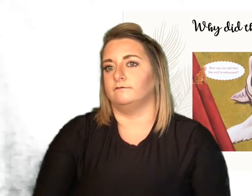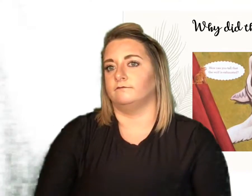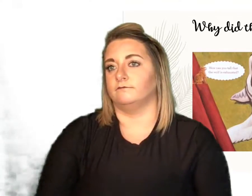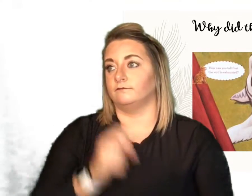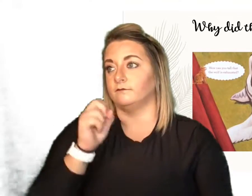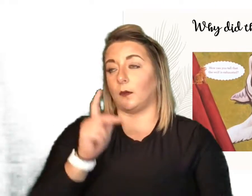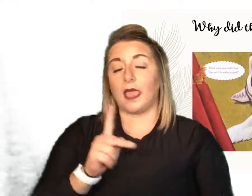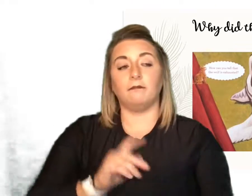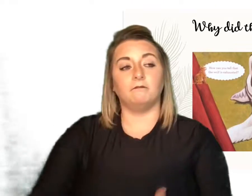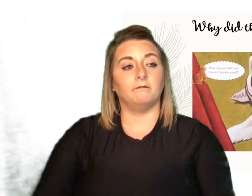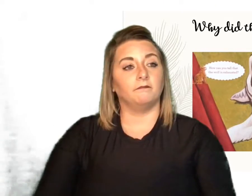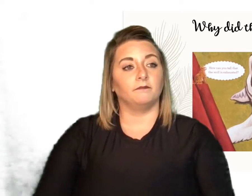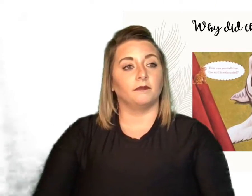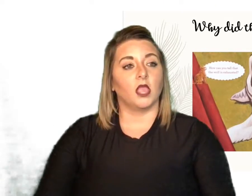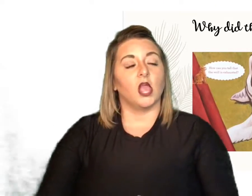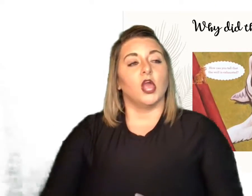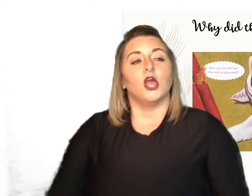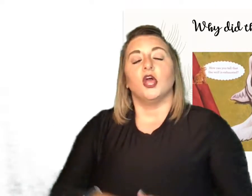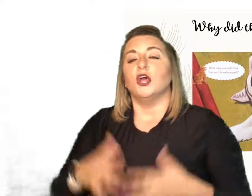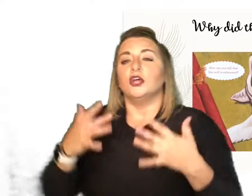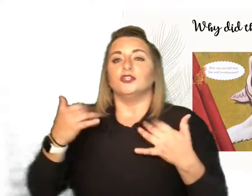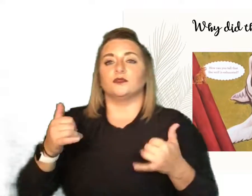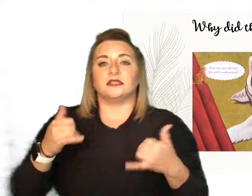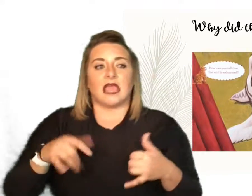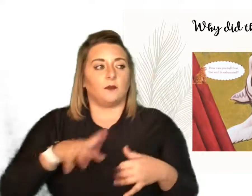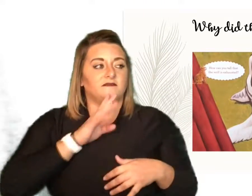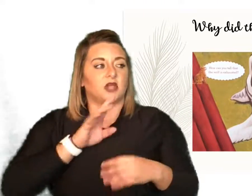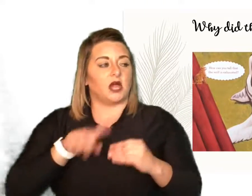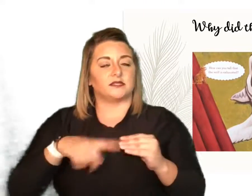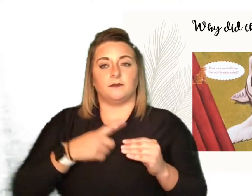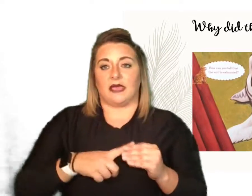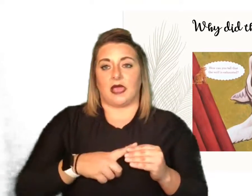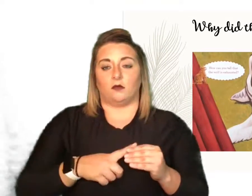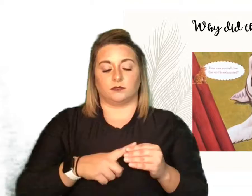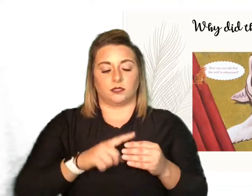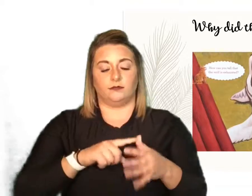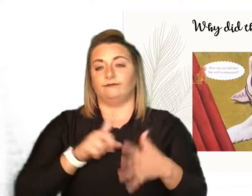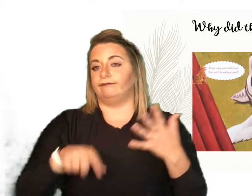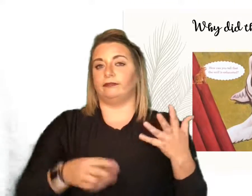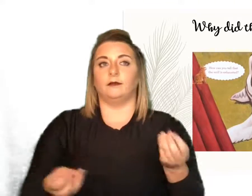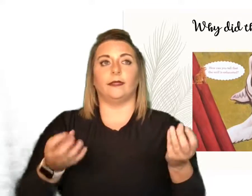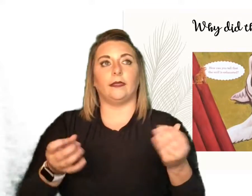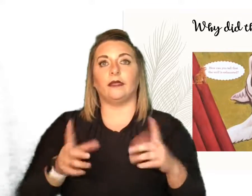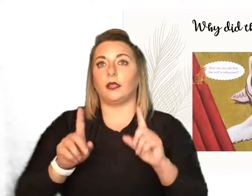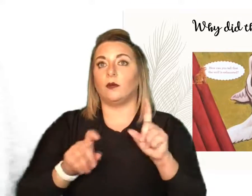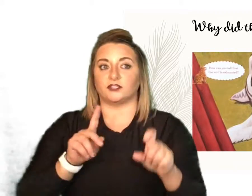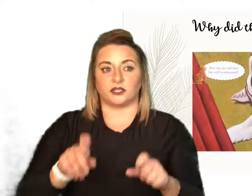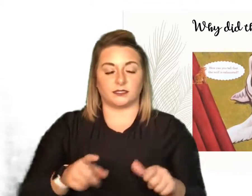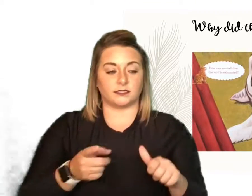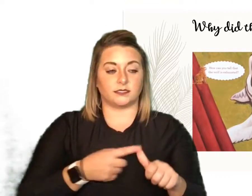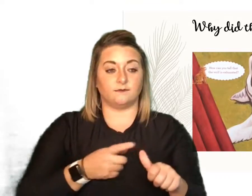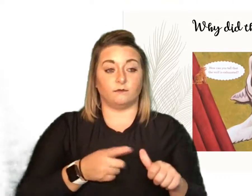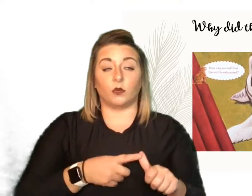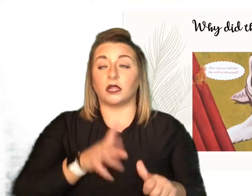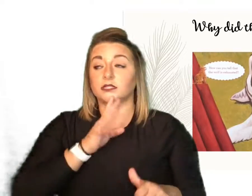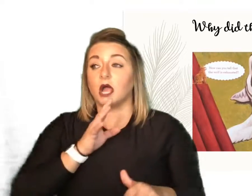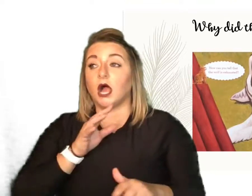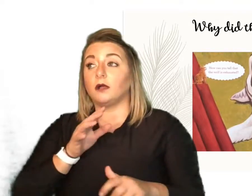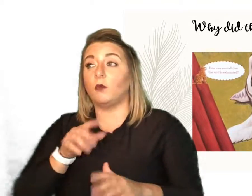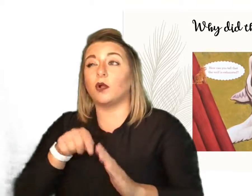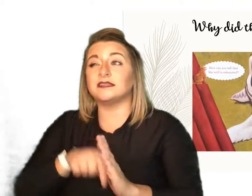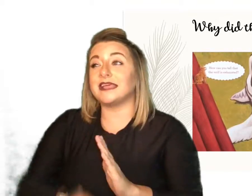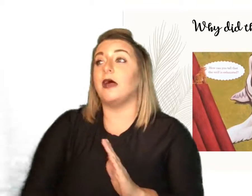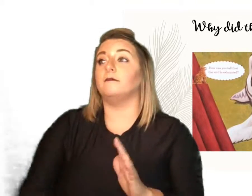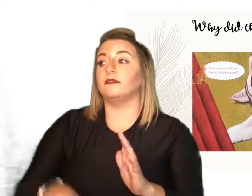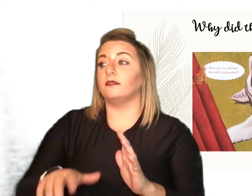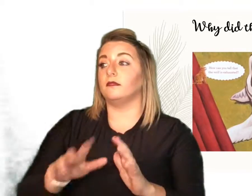it. Okay? So today we've talked about many, many questions. We're going to